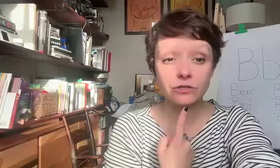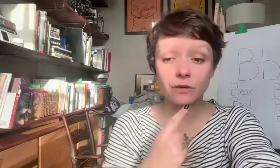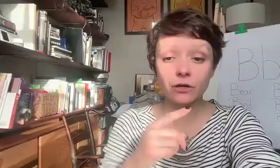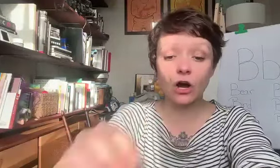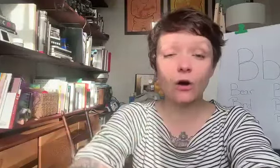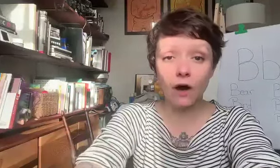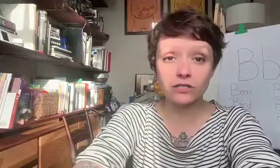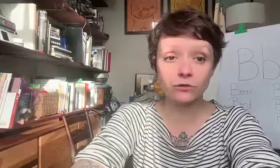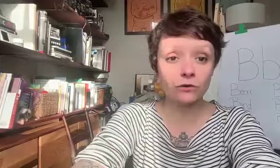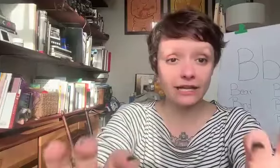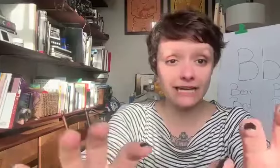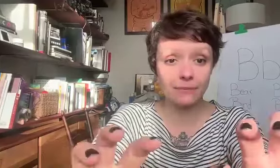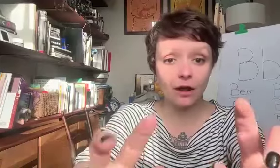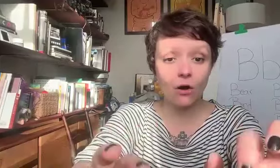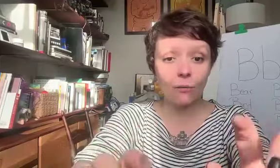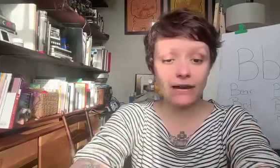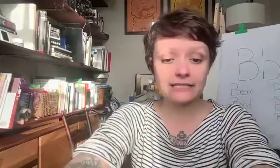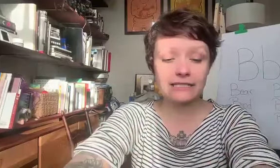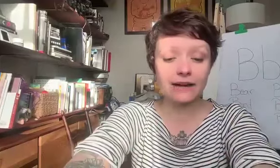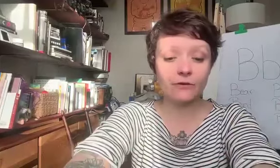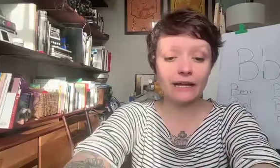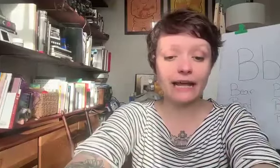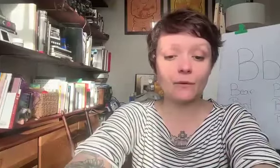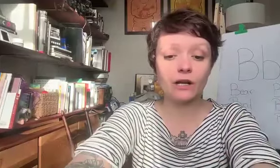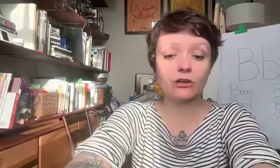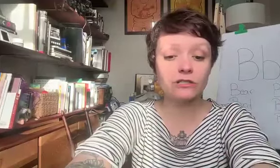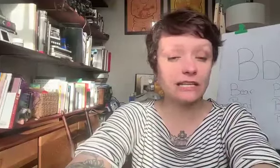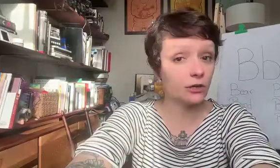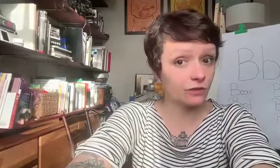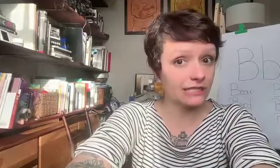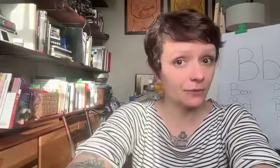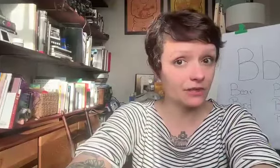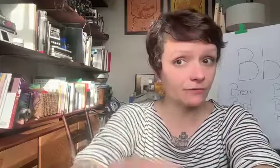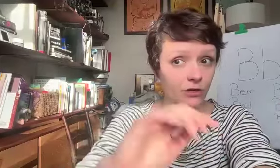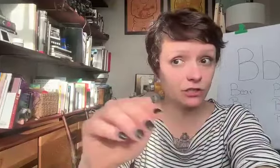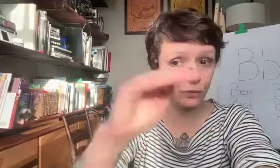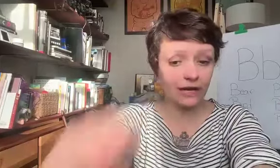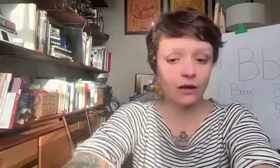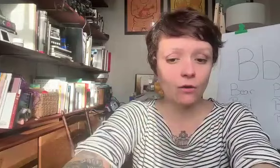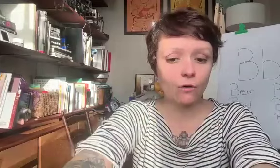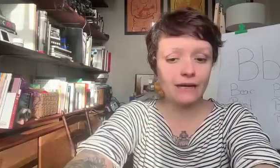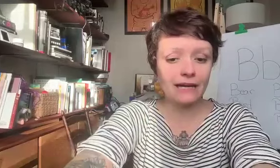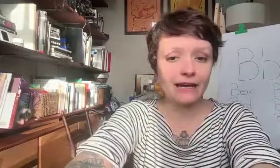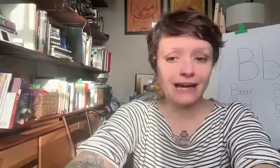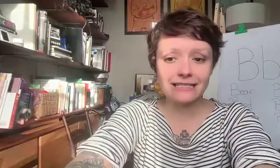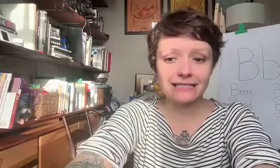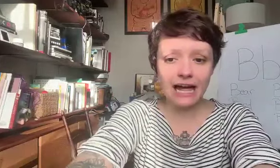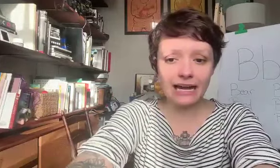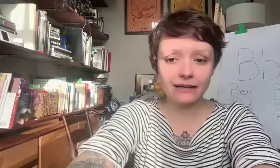YouTube. Go on to Google and type in what is the sign for blank? And what usually you will see within the first three will be sign